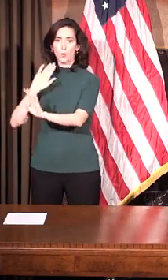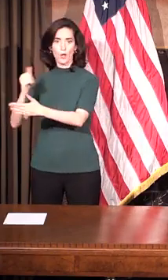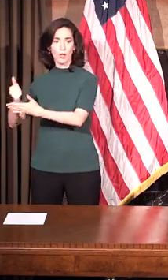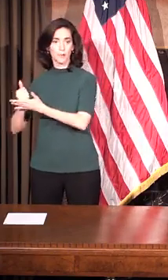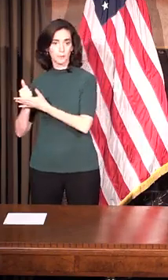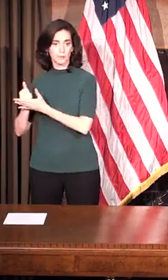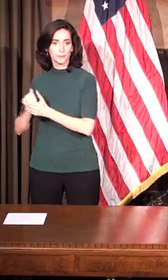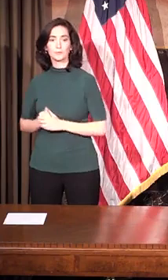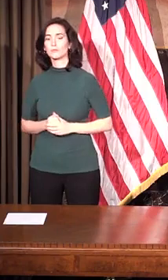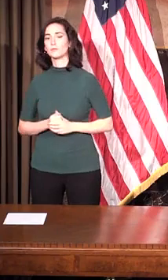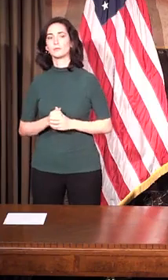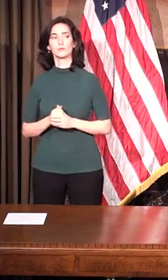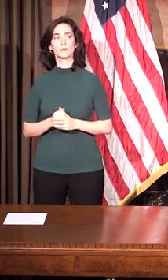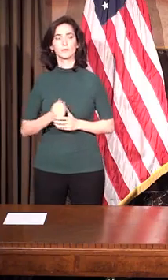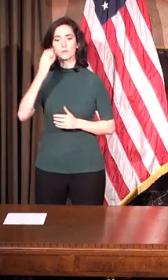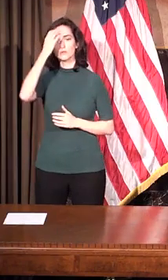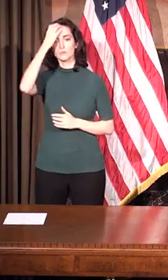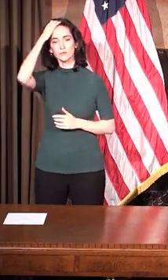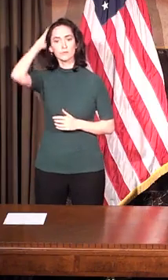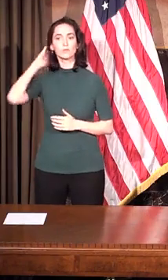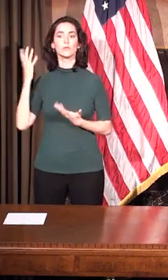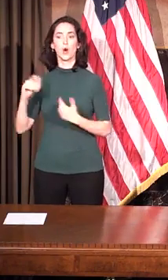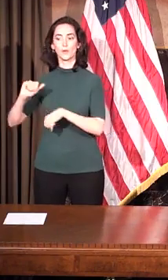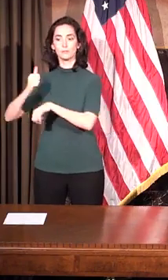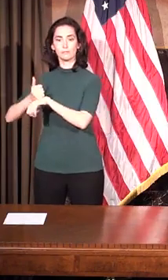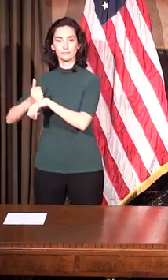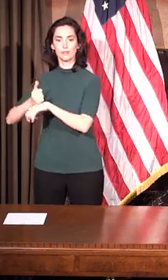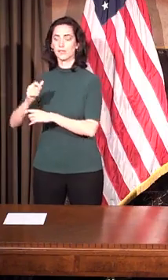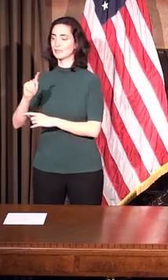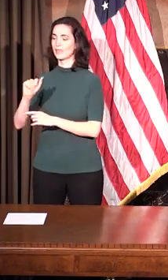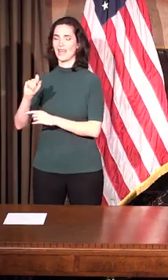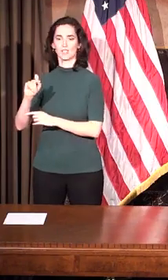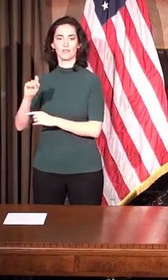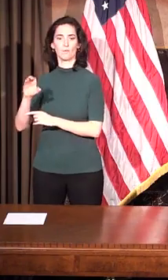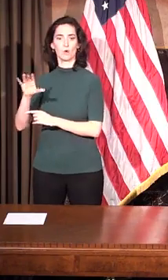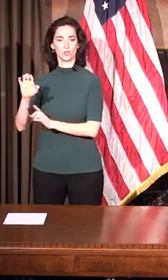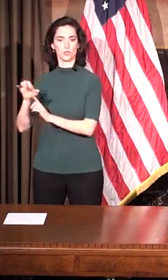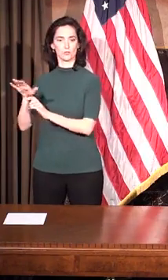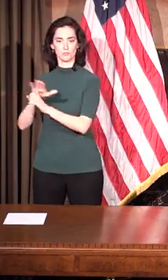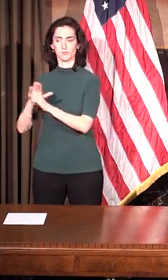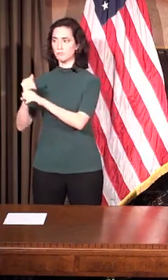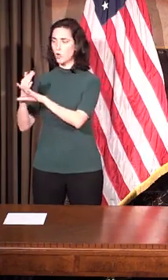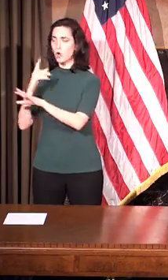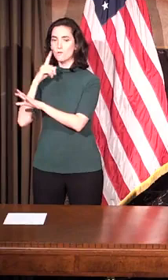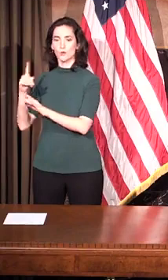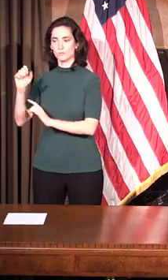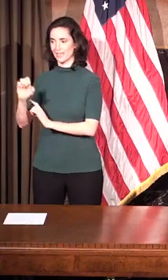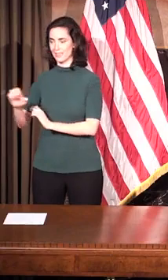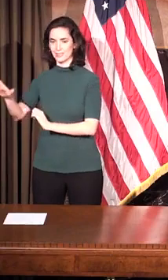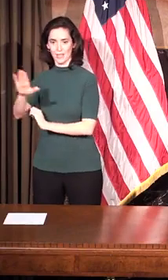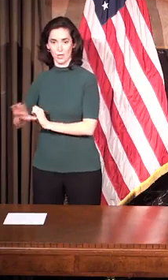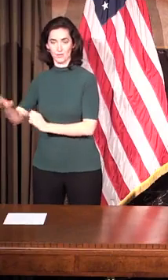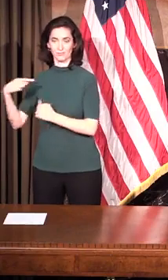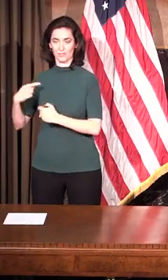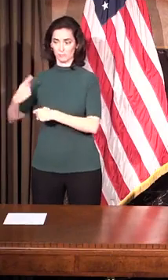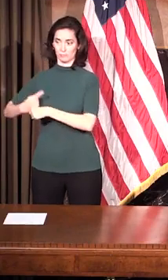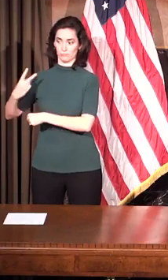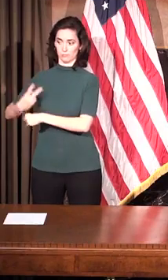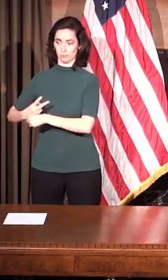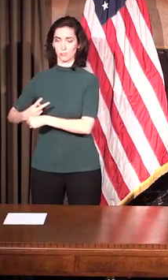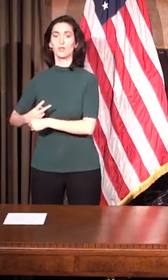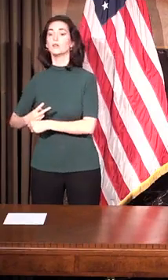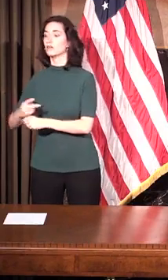had southeast task force calls each of the last 2 days, and I know all of our parishes are working. FEMA is fully